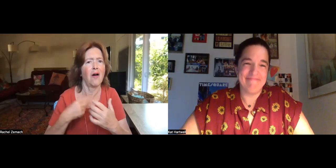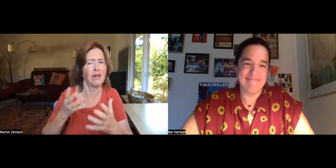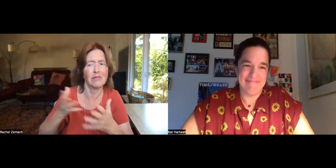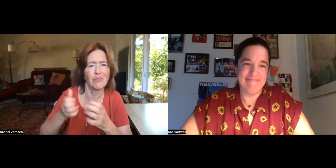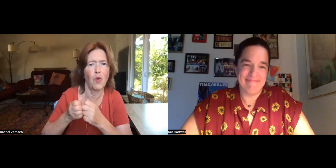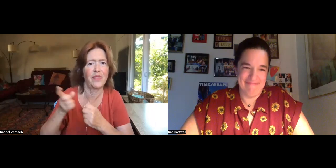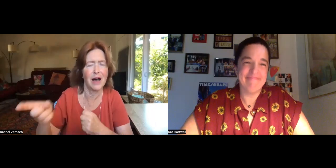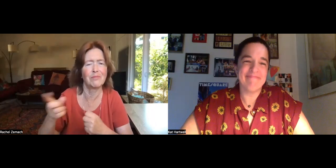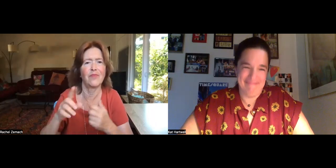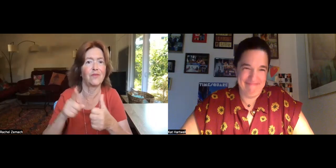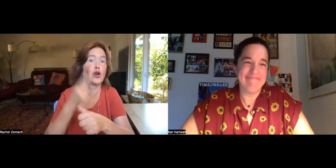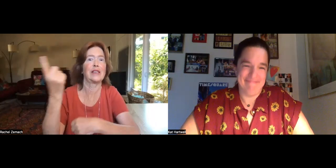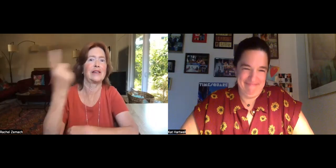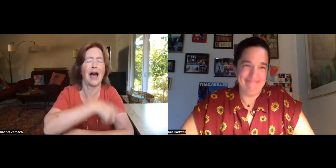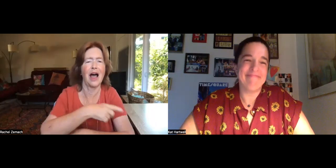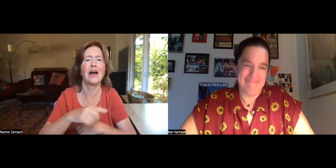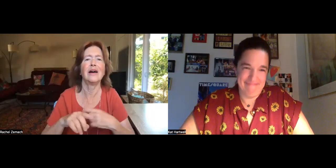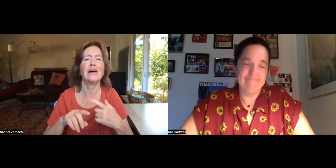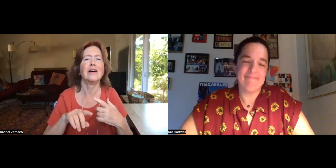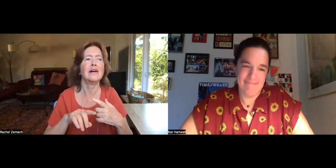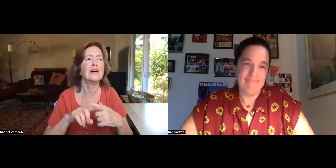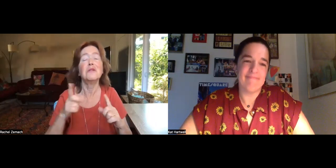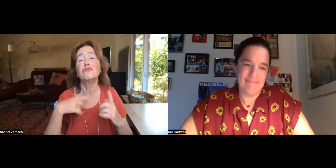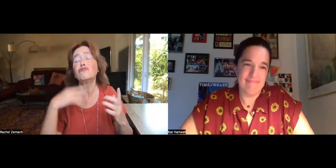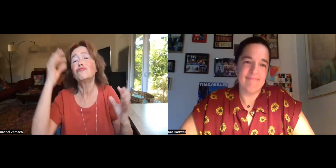With the birthday.